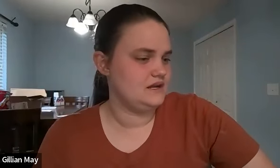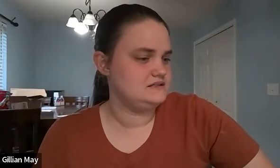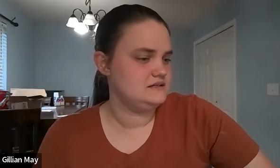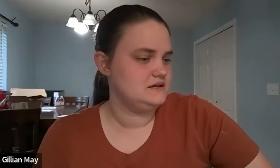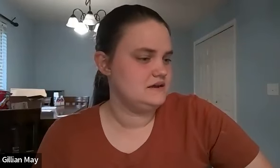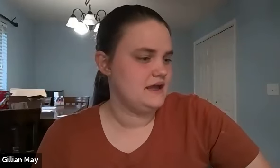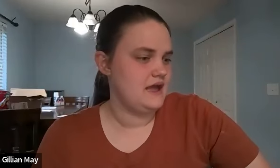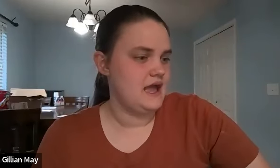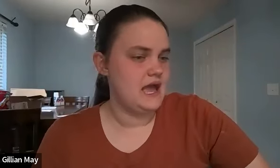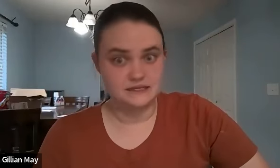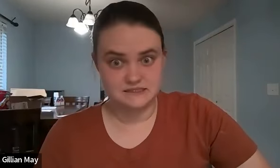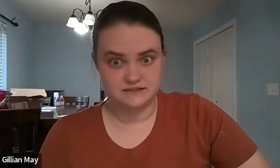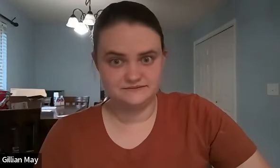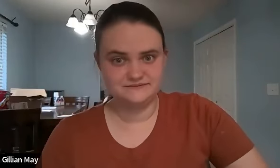Right. Ask.